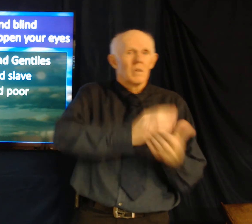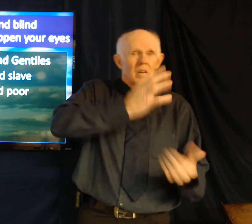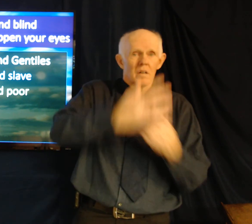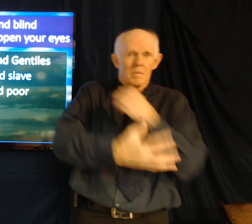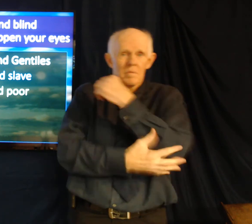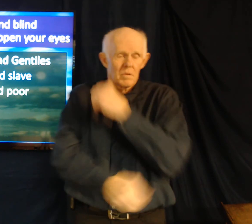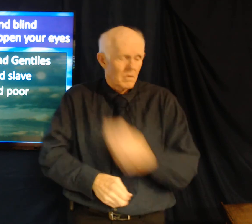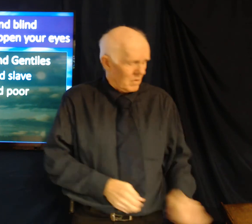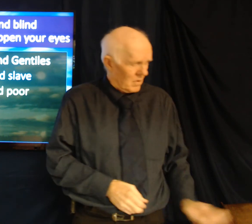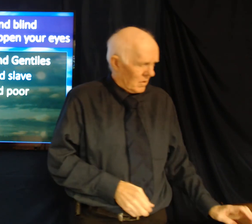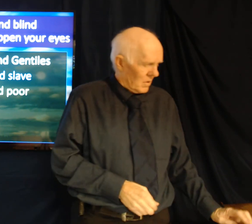the rich and the poor